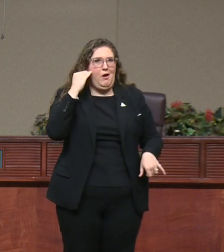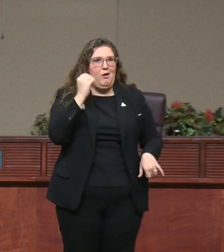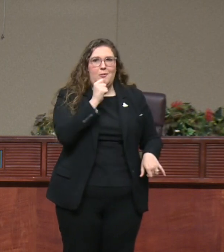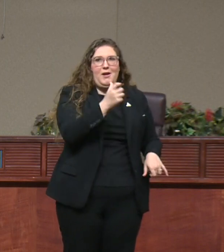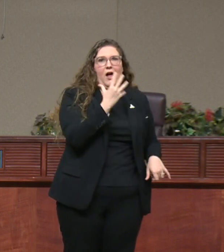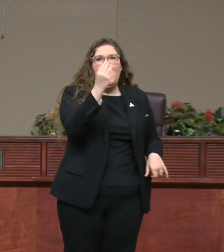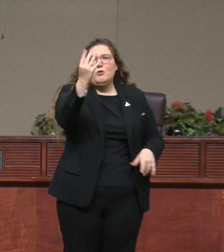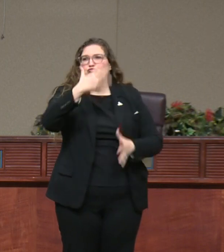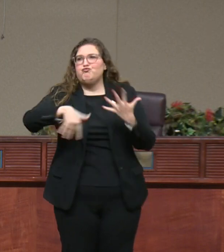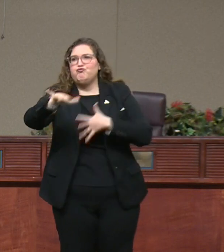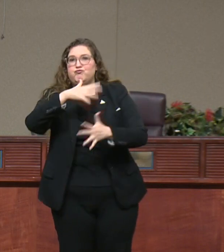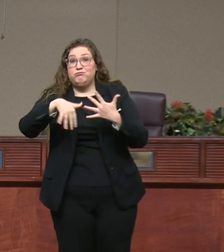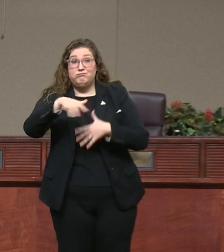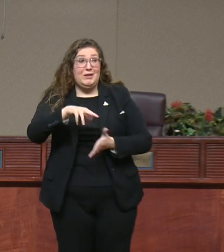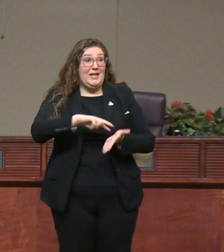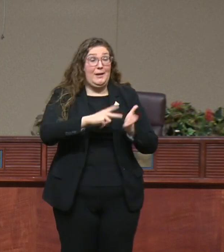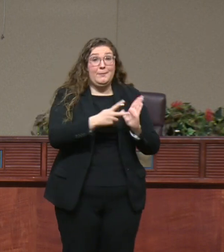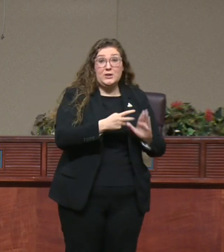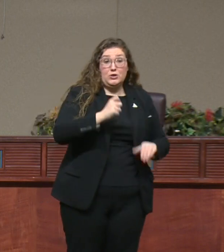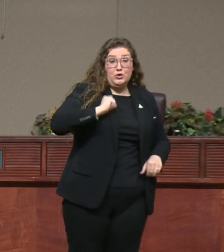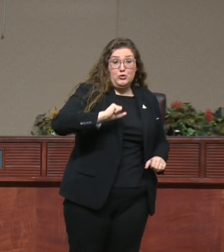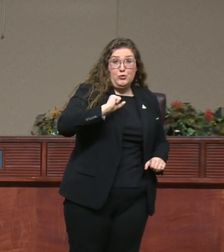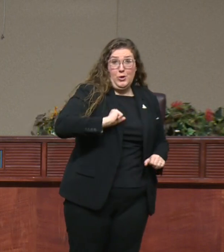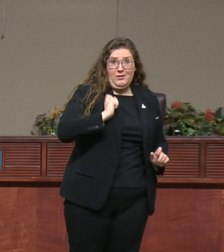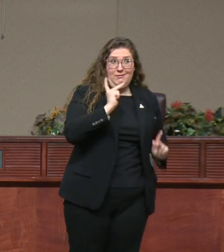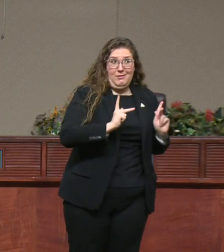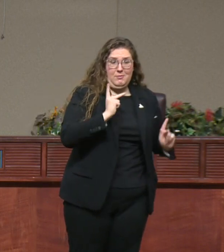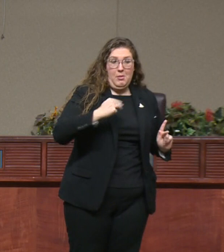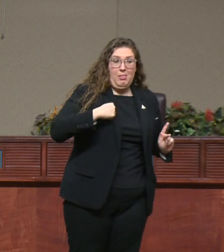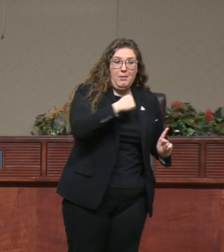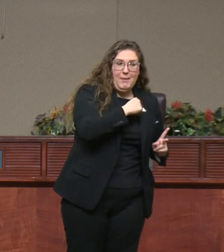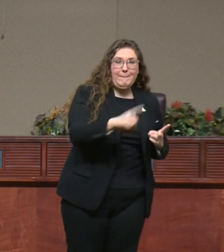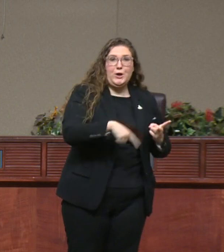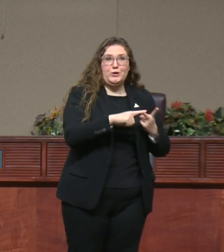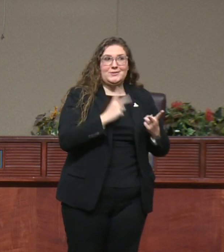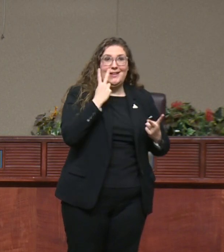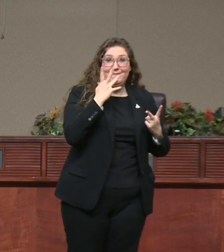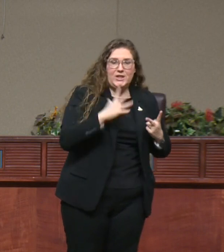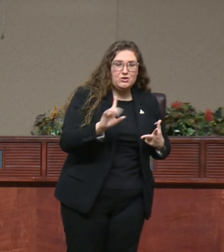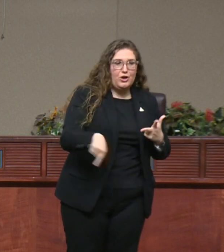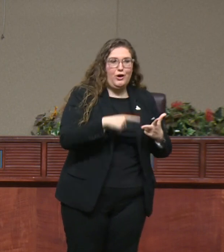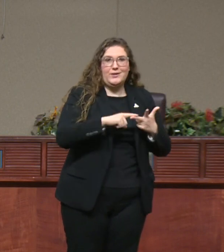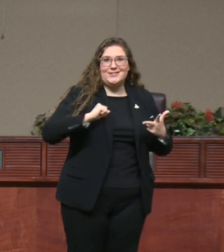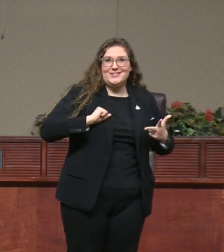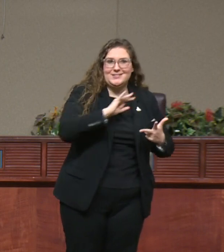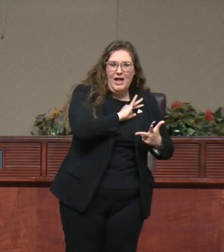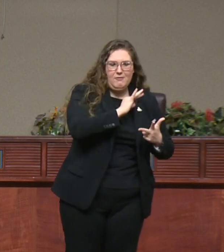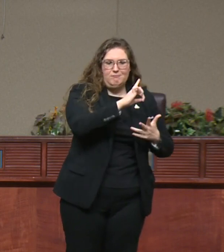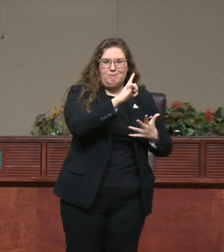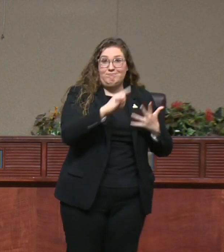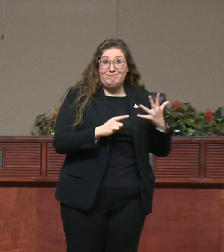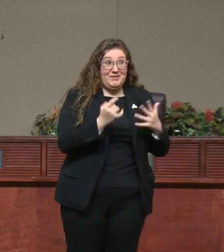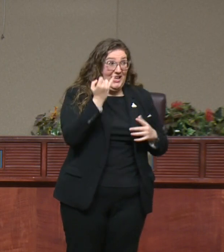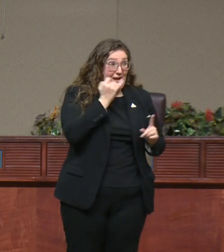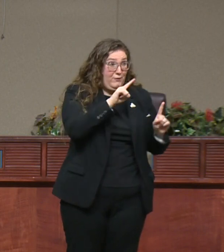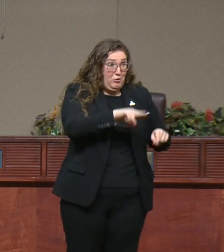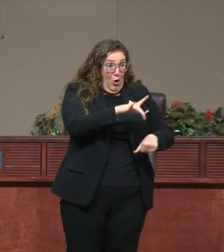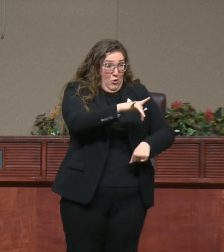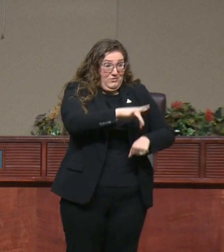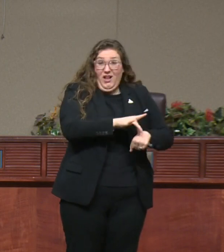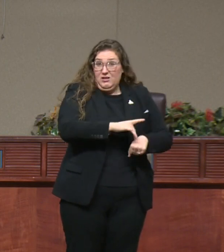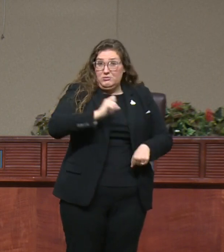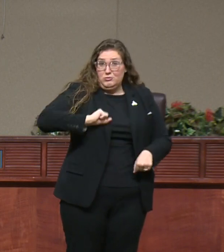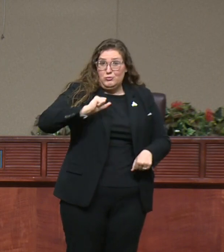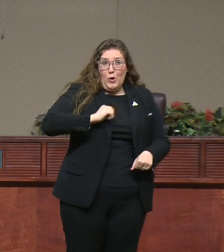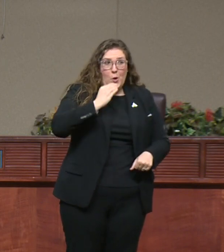houses, as well as some visitors and some activities, social activities that the students are taking